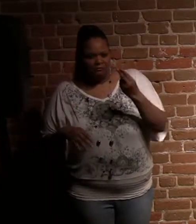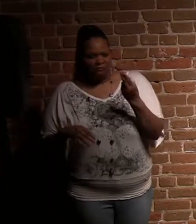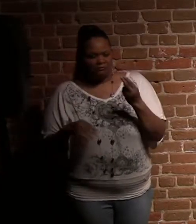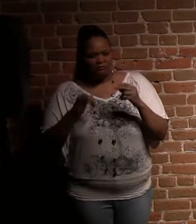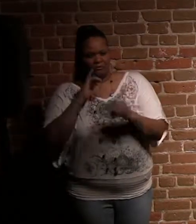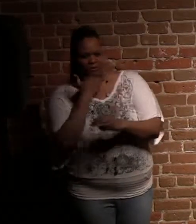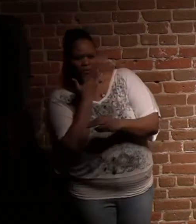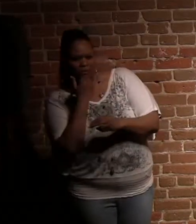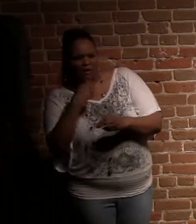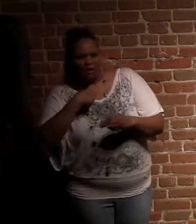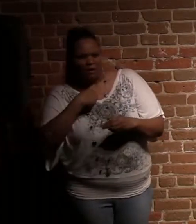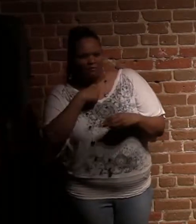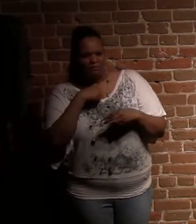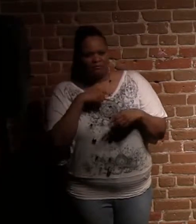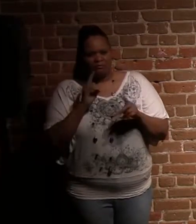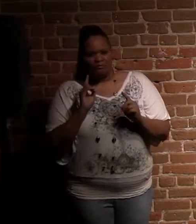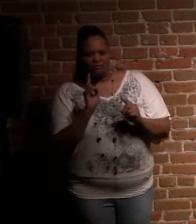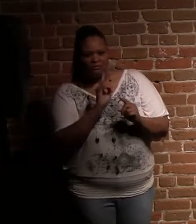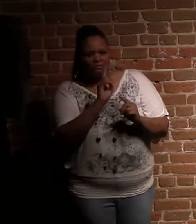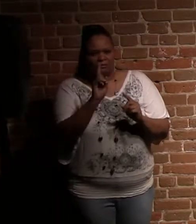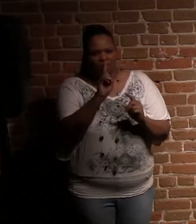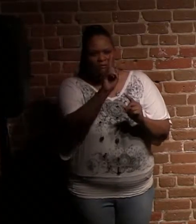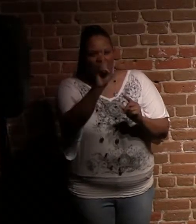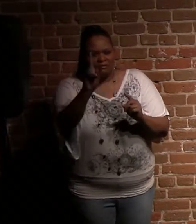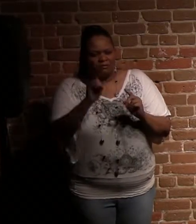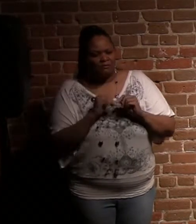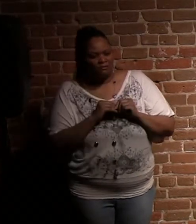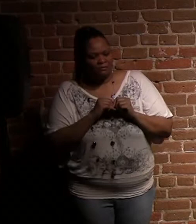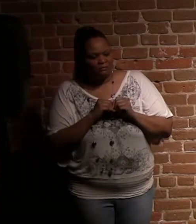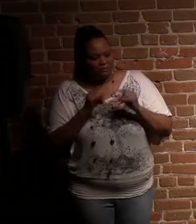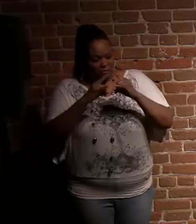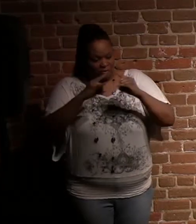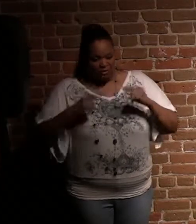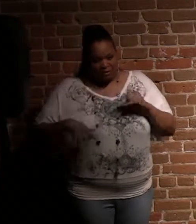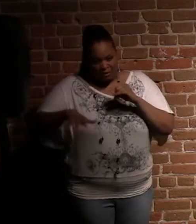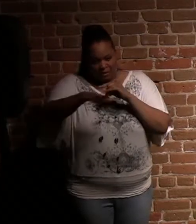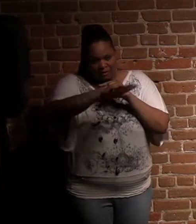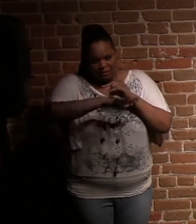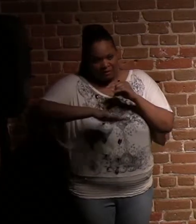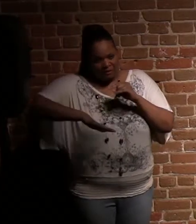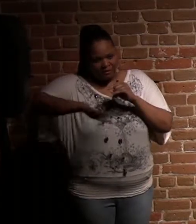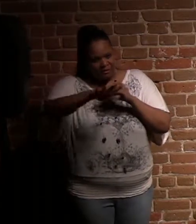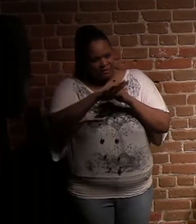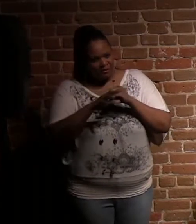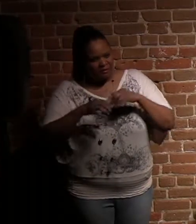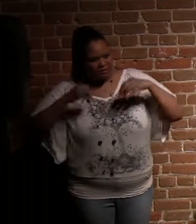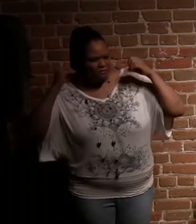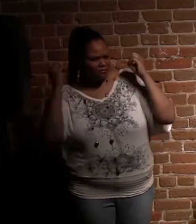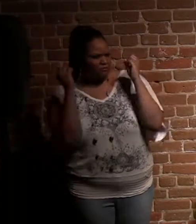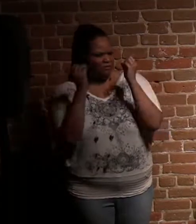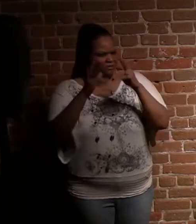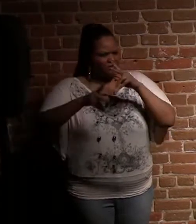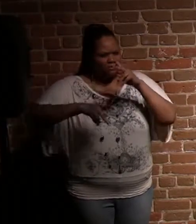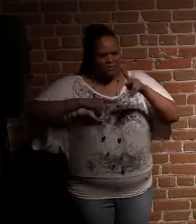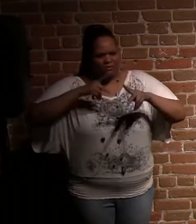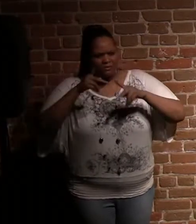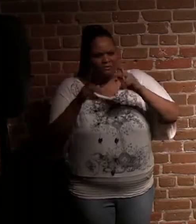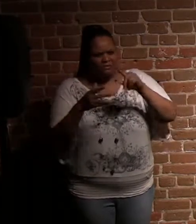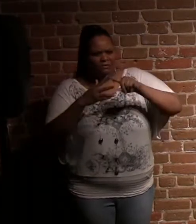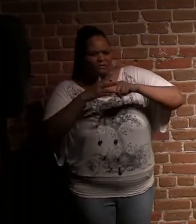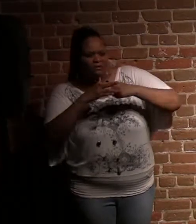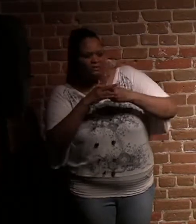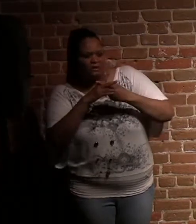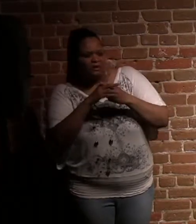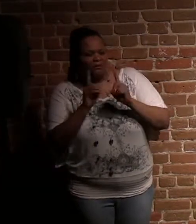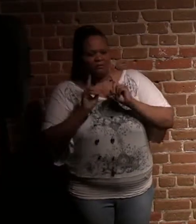as I'm kind of putzing around in the campground, a whole bunch of people start